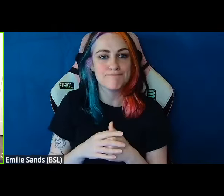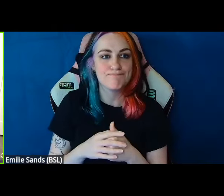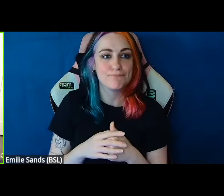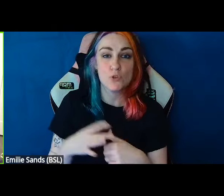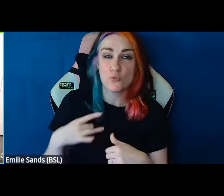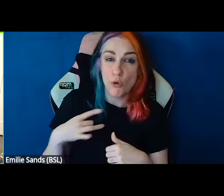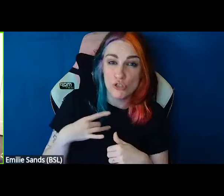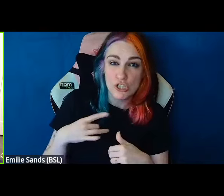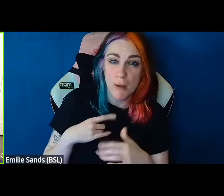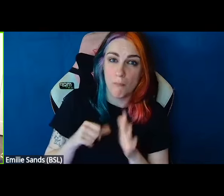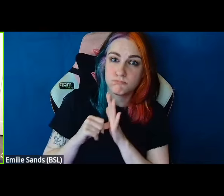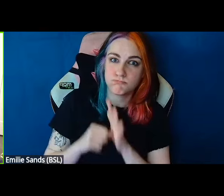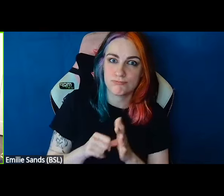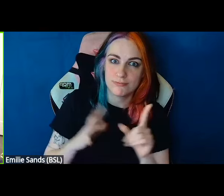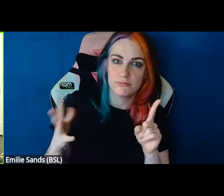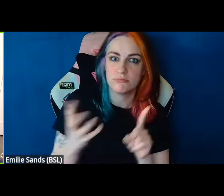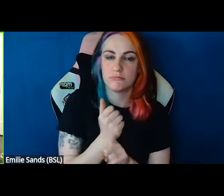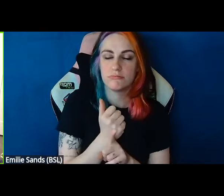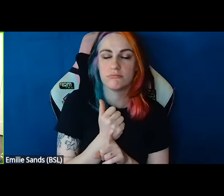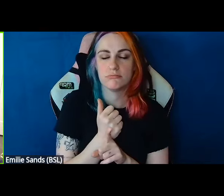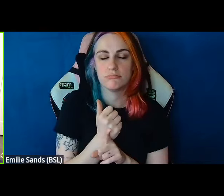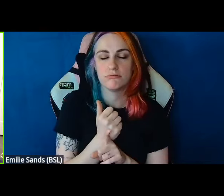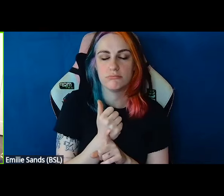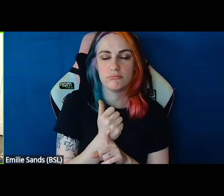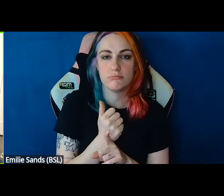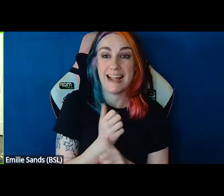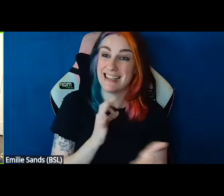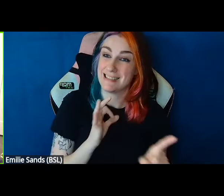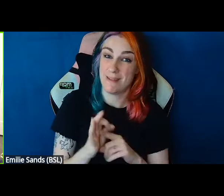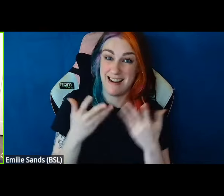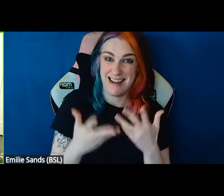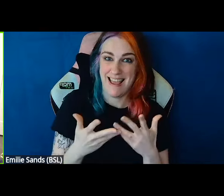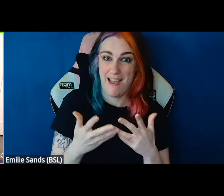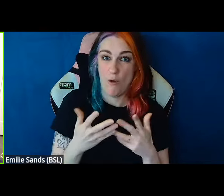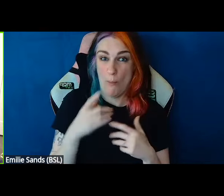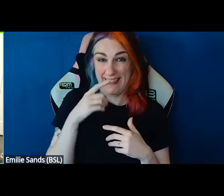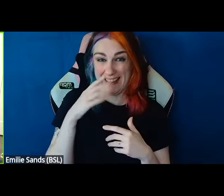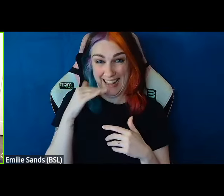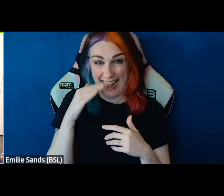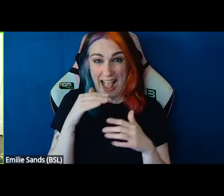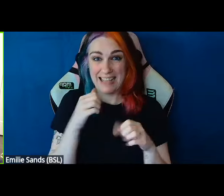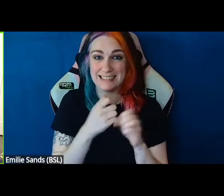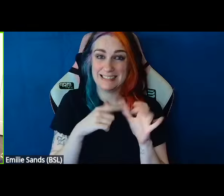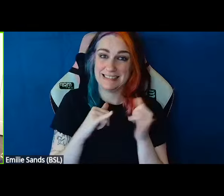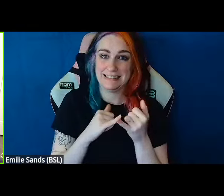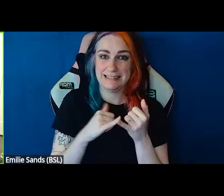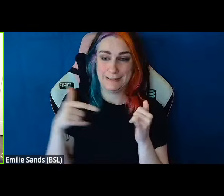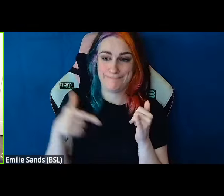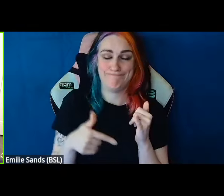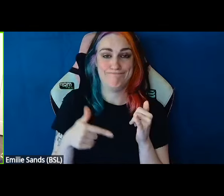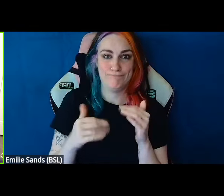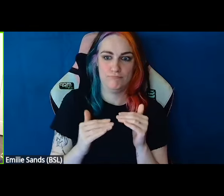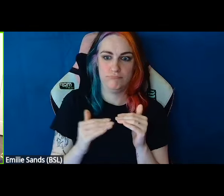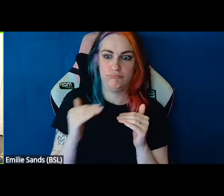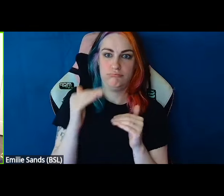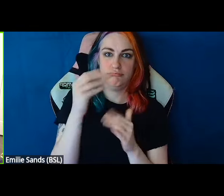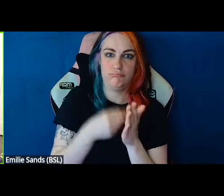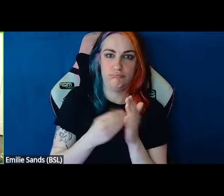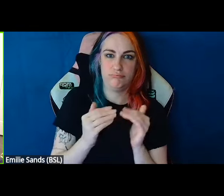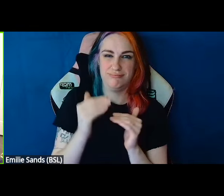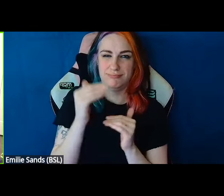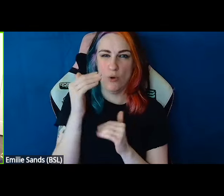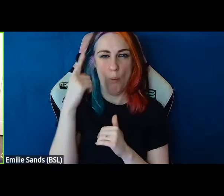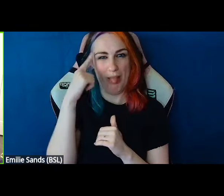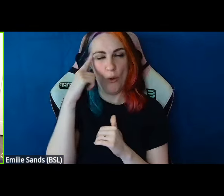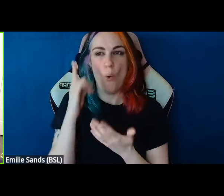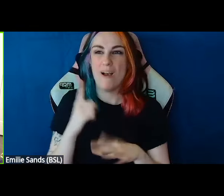before. And especially with now rising gas prices across the globe, we felt that this was not the time to ask